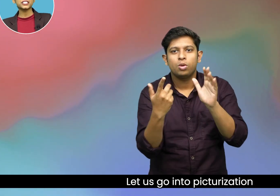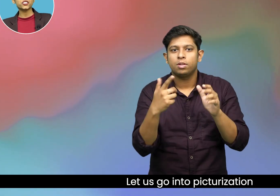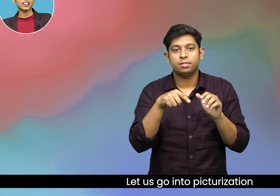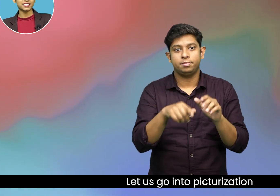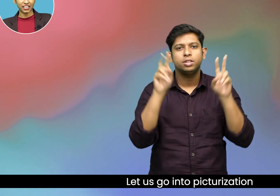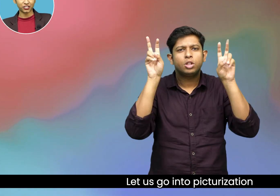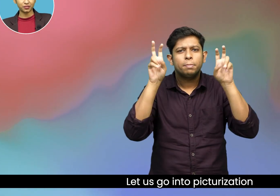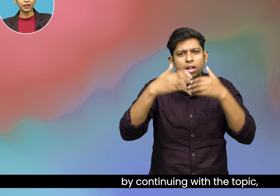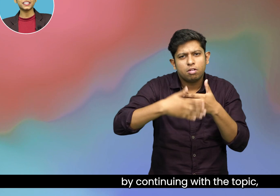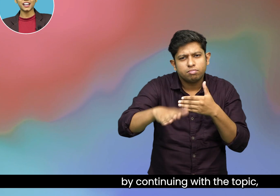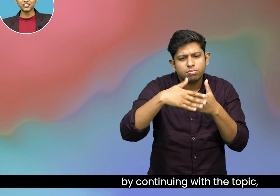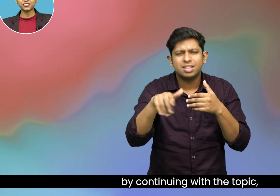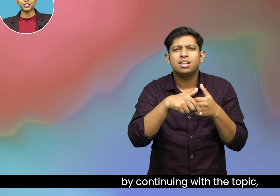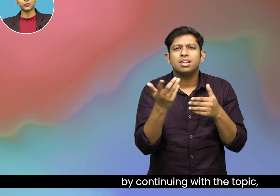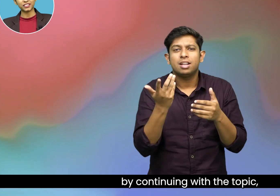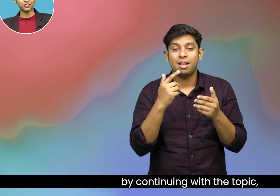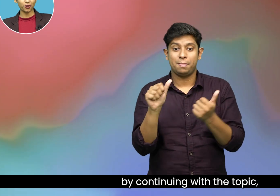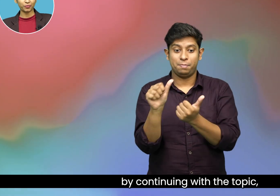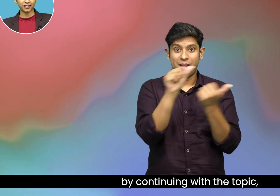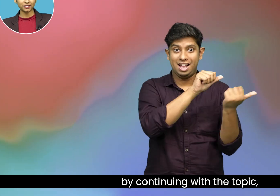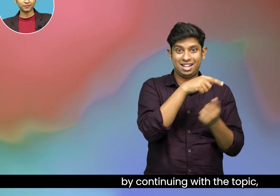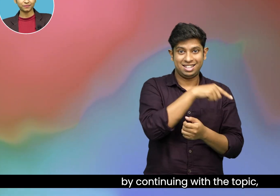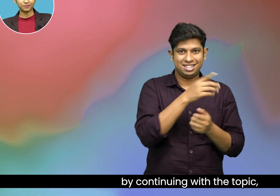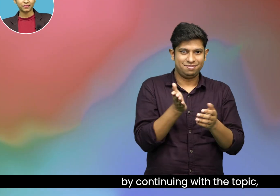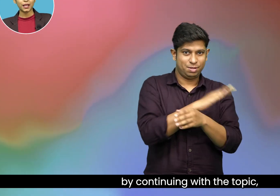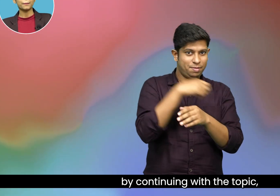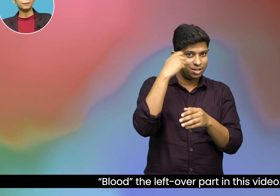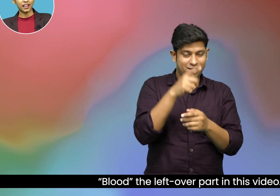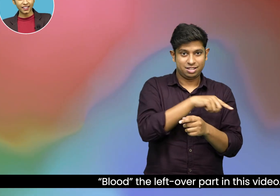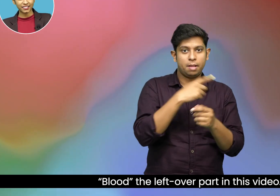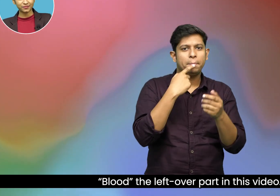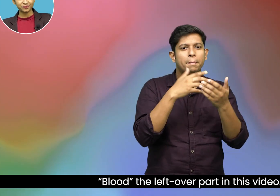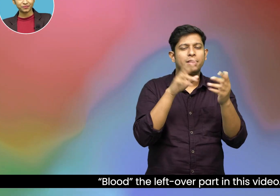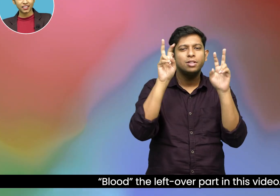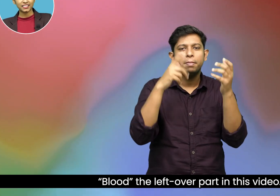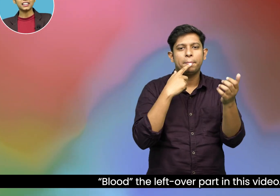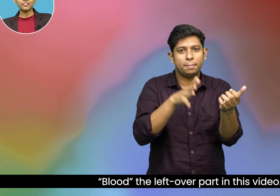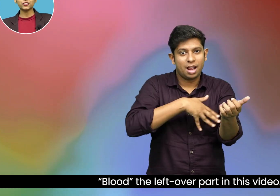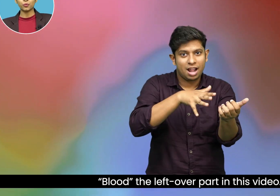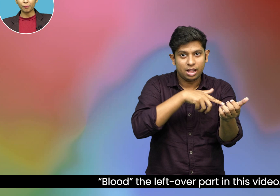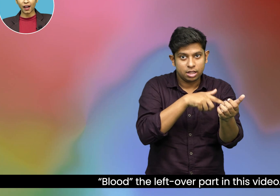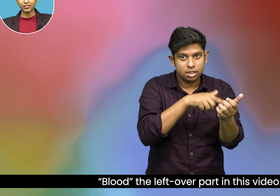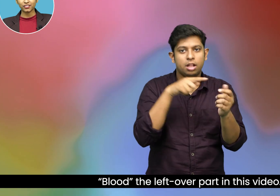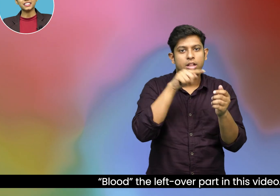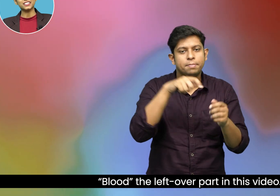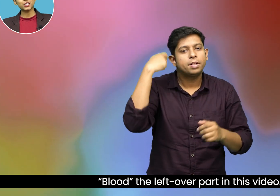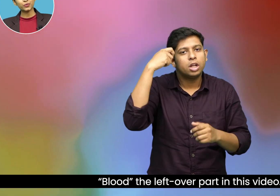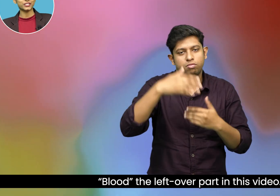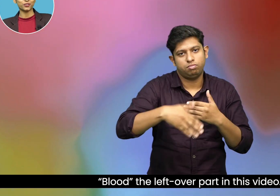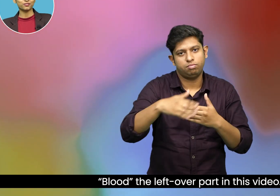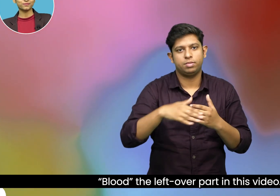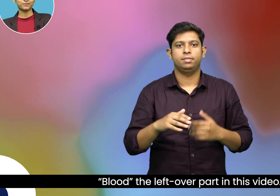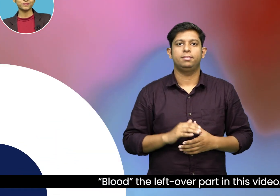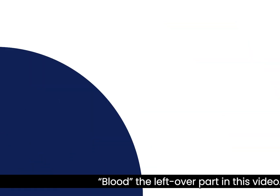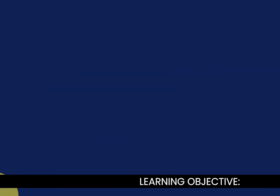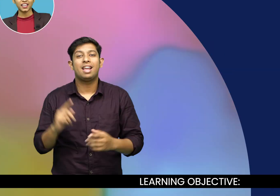into picturization by continuing with the topic. Blood, the leftover part in this